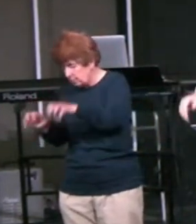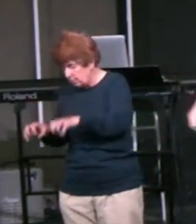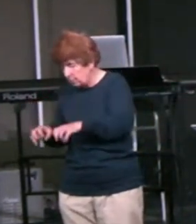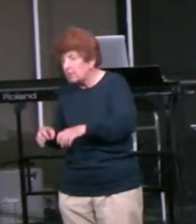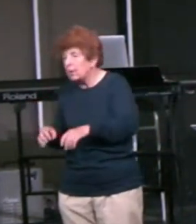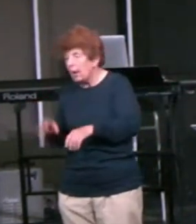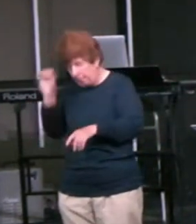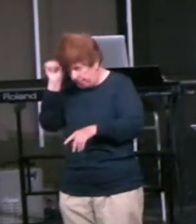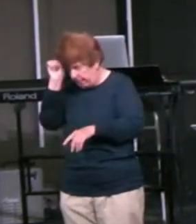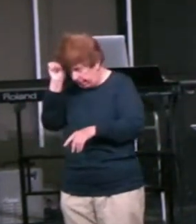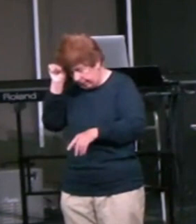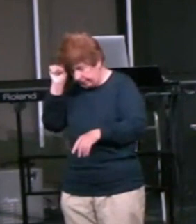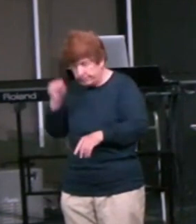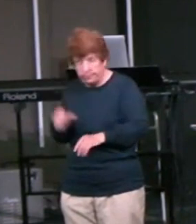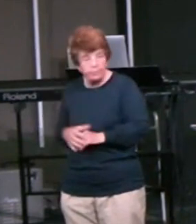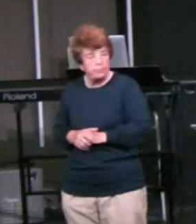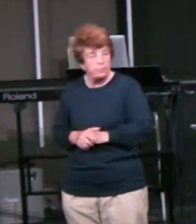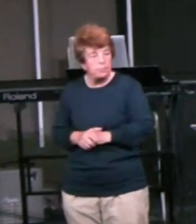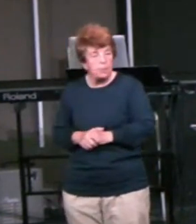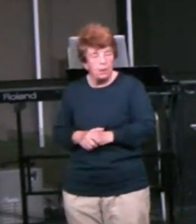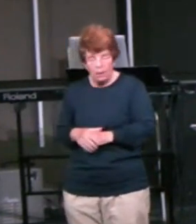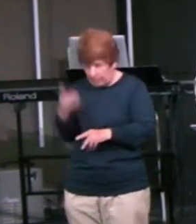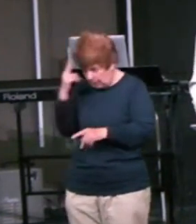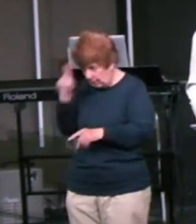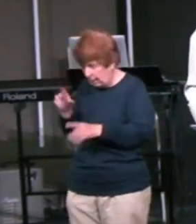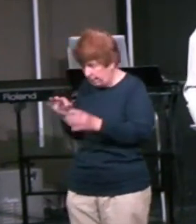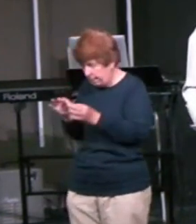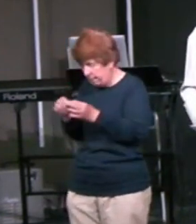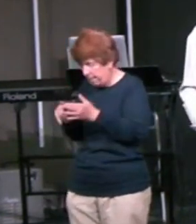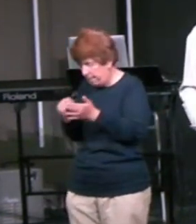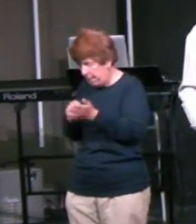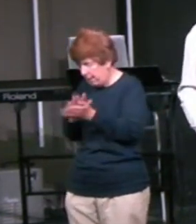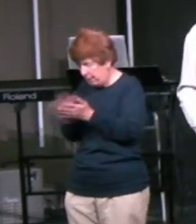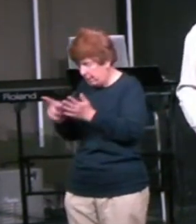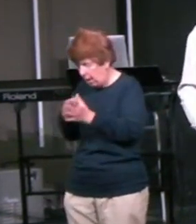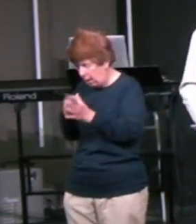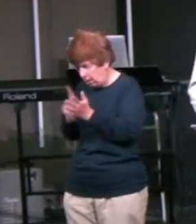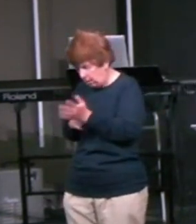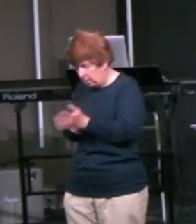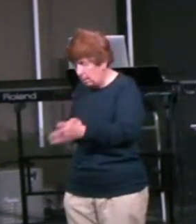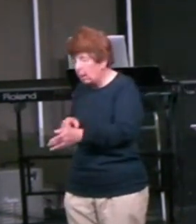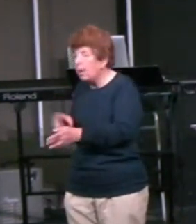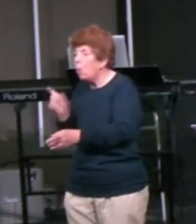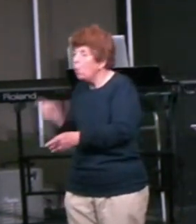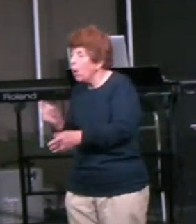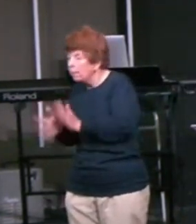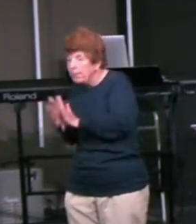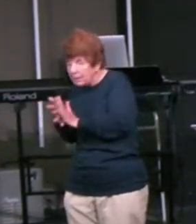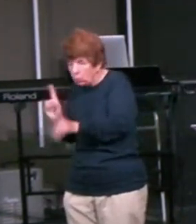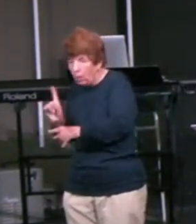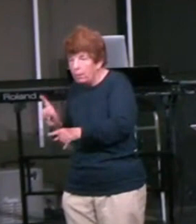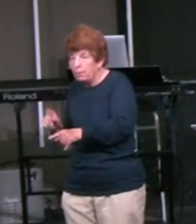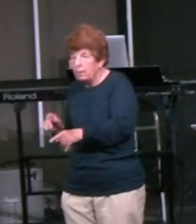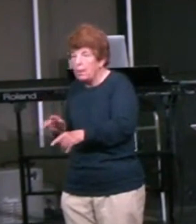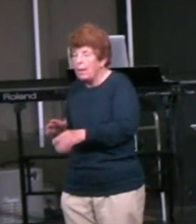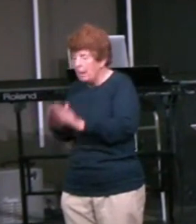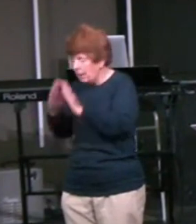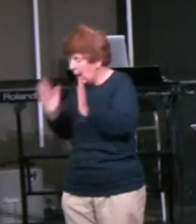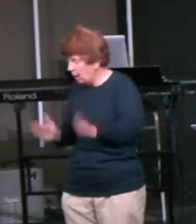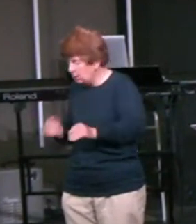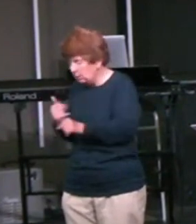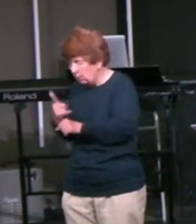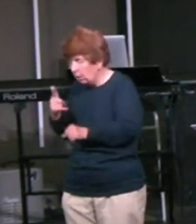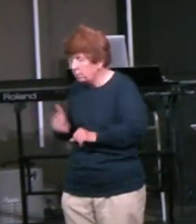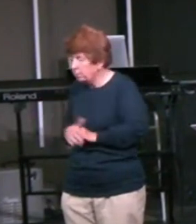a memorial, and he called it Bethel, a word which means house of God.